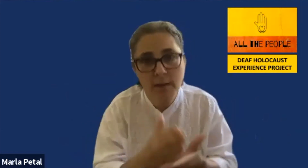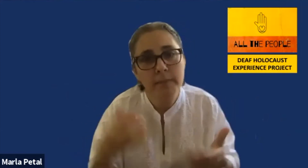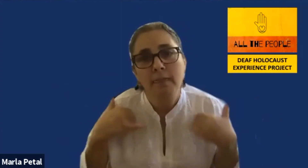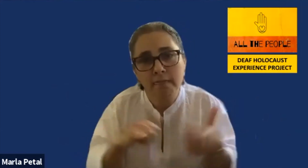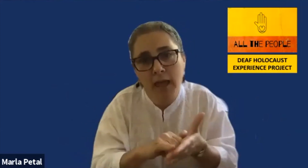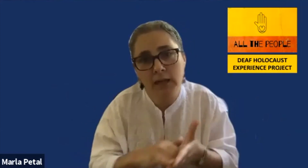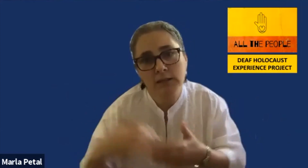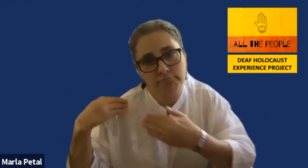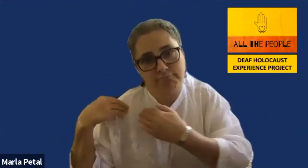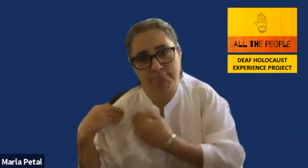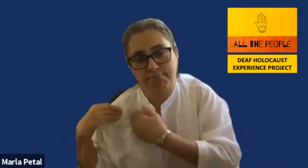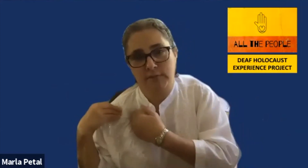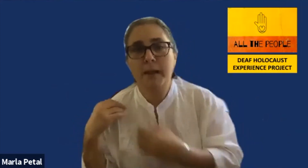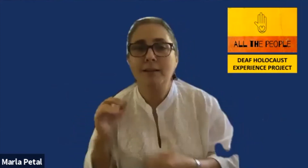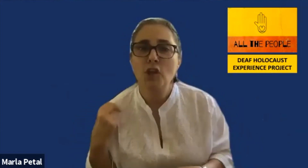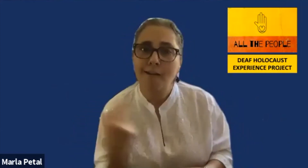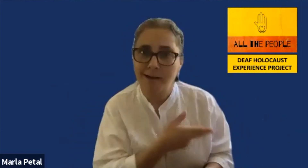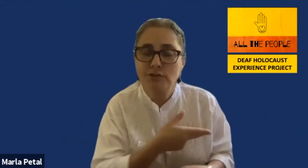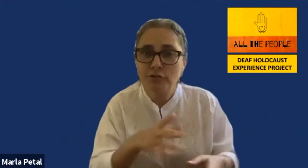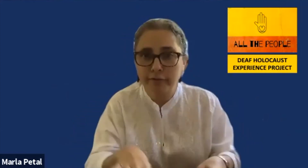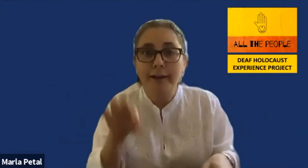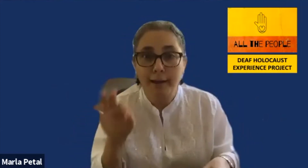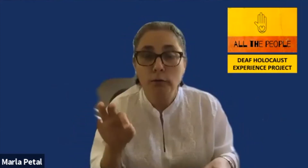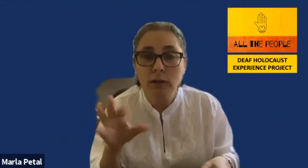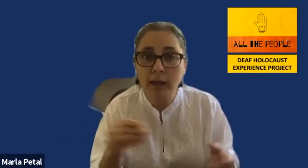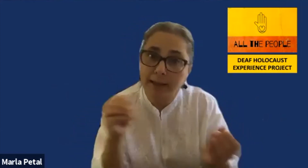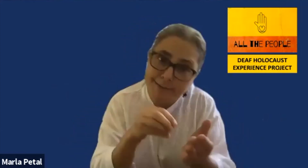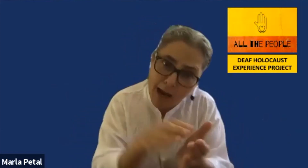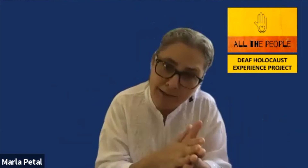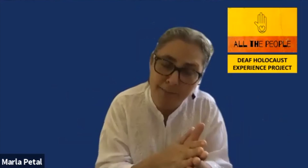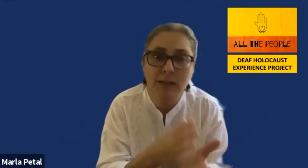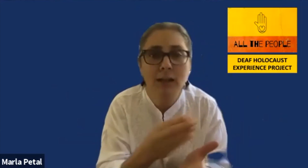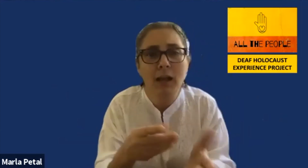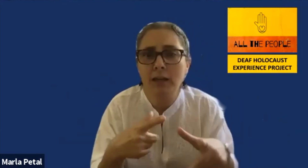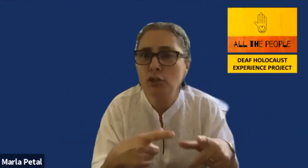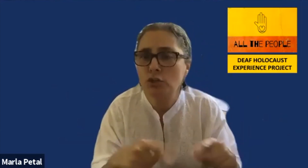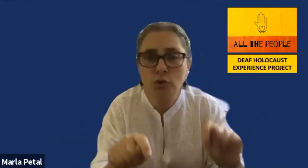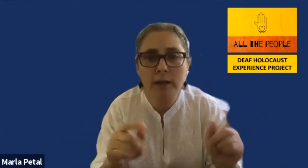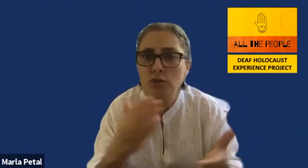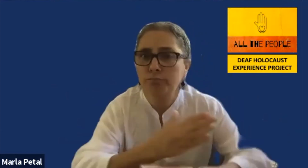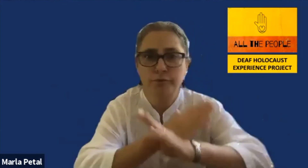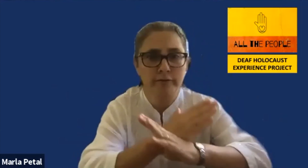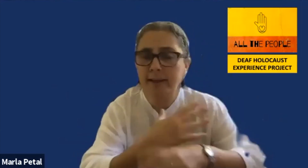something that depends on us to find out and document and try to prevent and